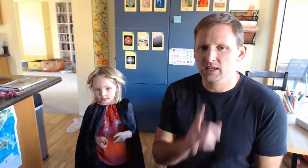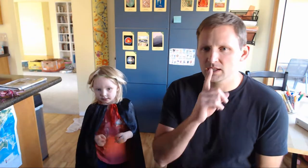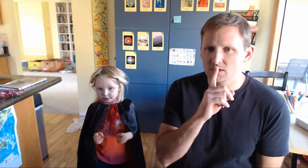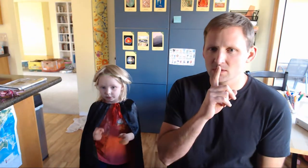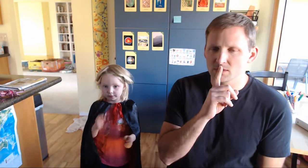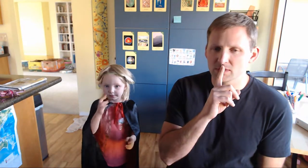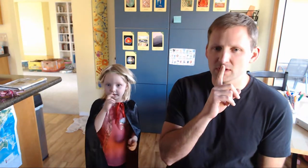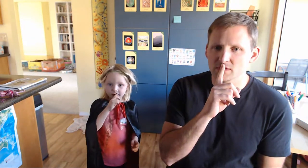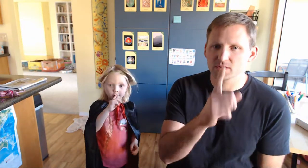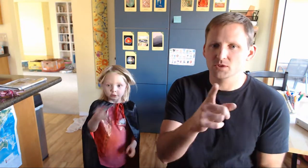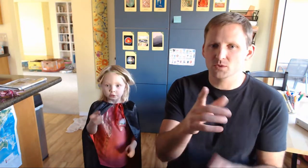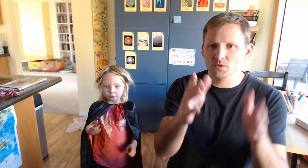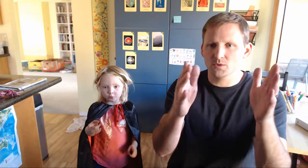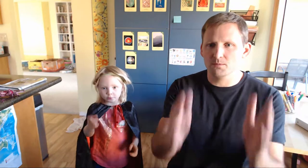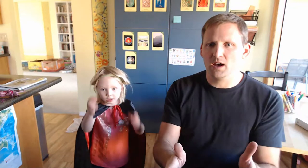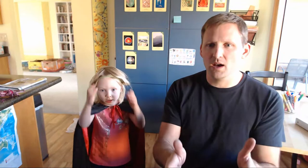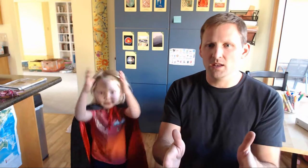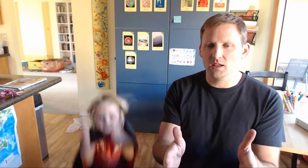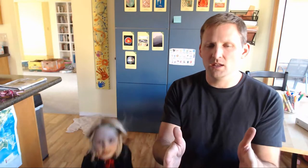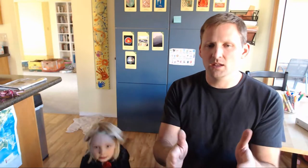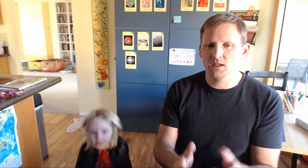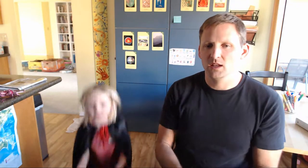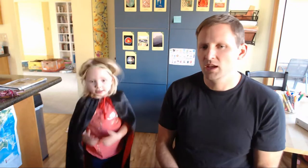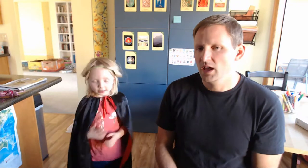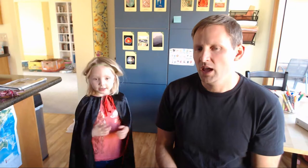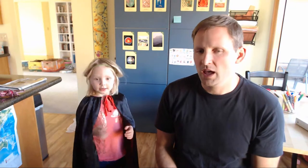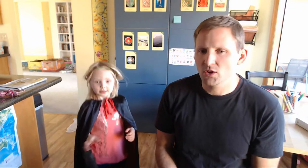to himself a true body and a